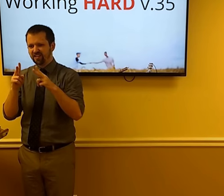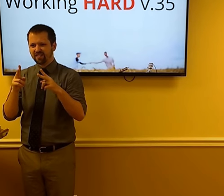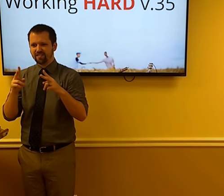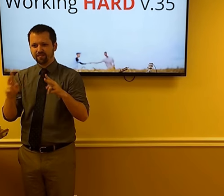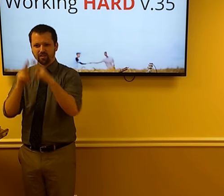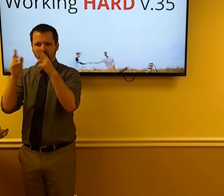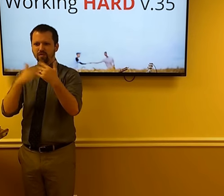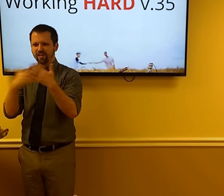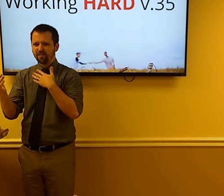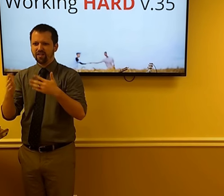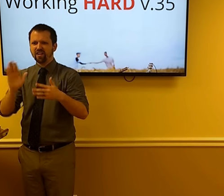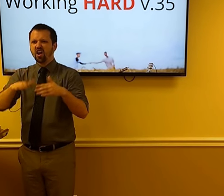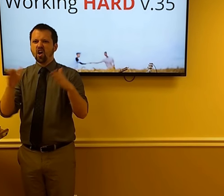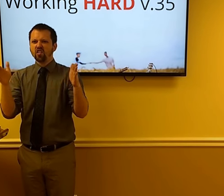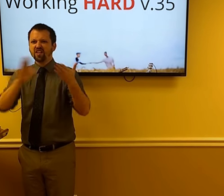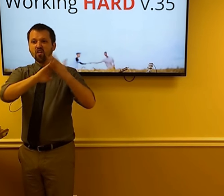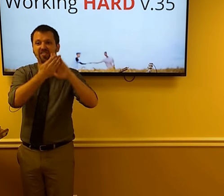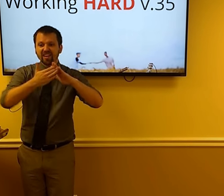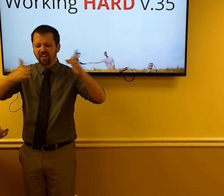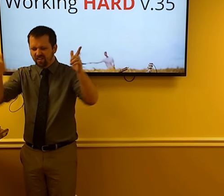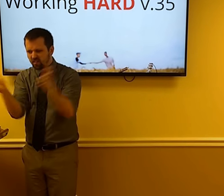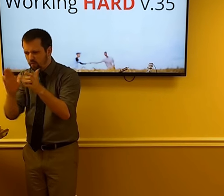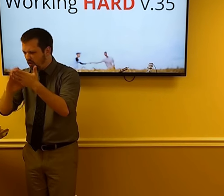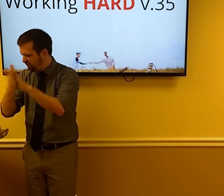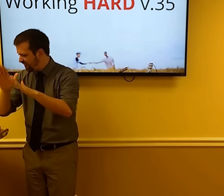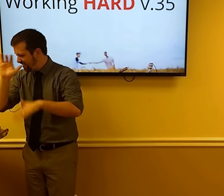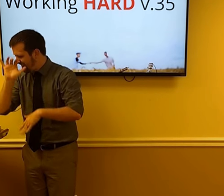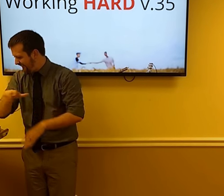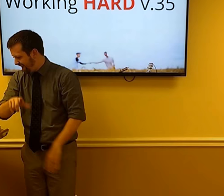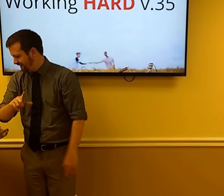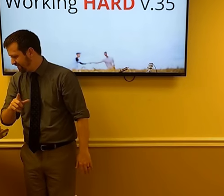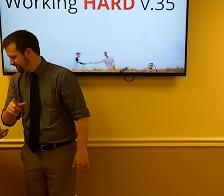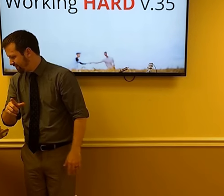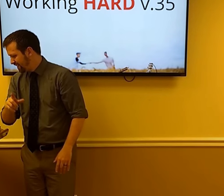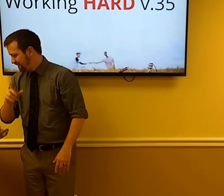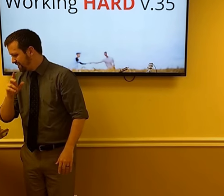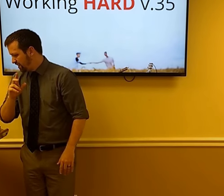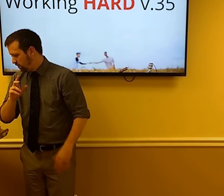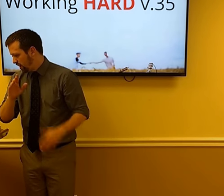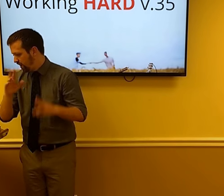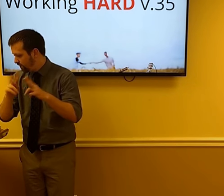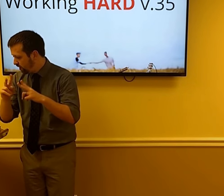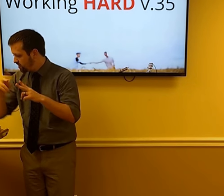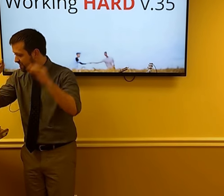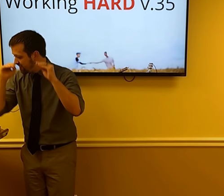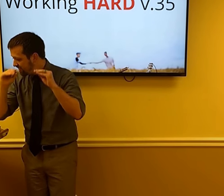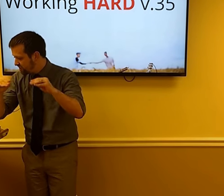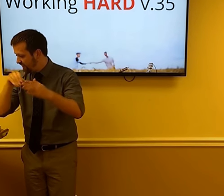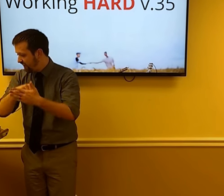Villages, whatever. All the cities, the small cities, that. So, and villages teaching